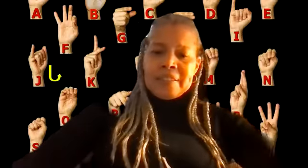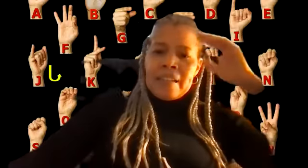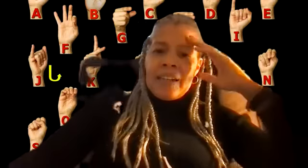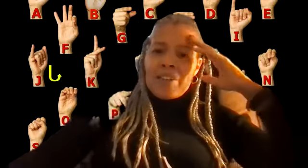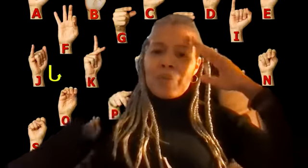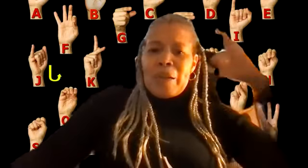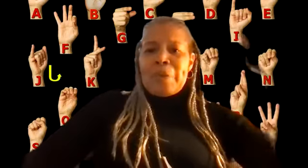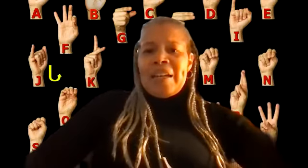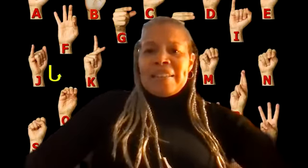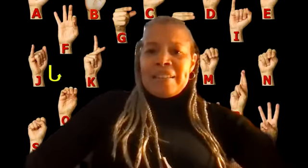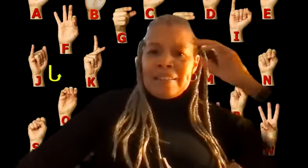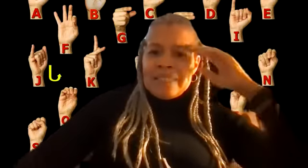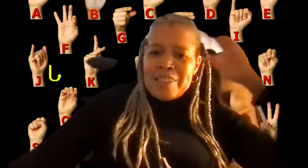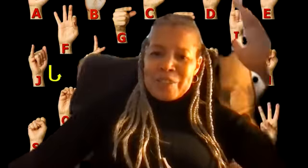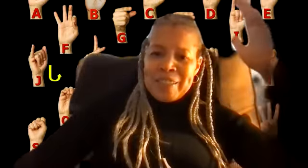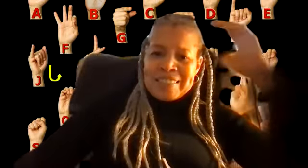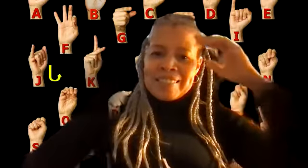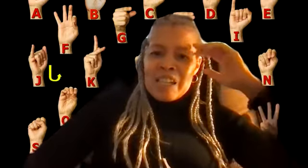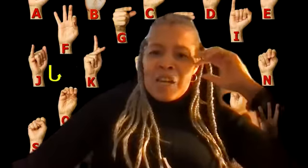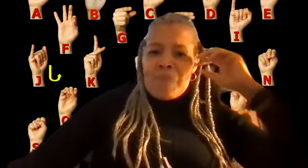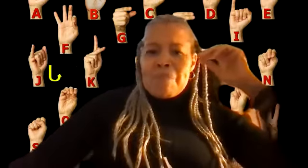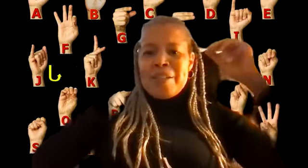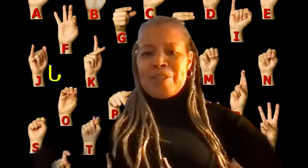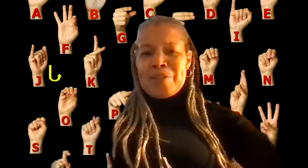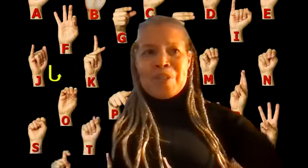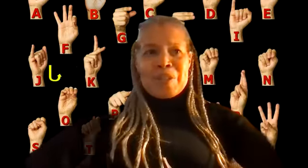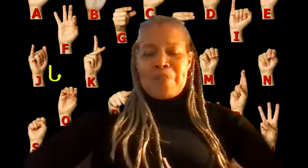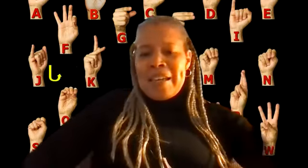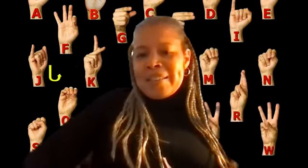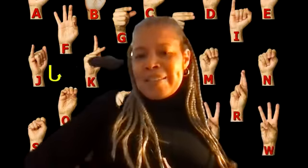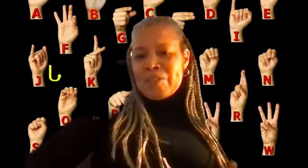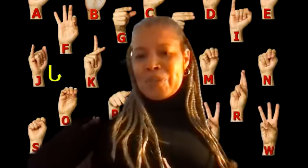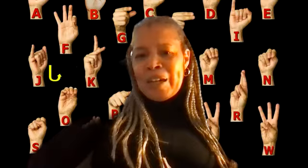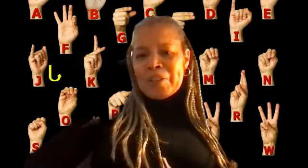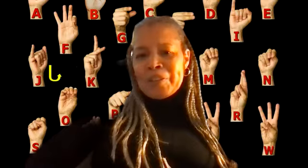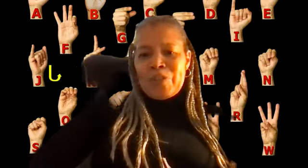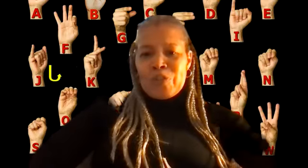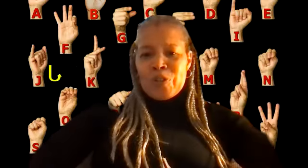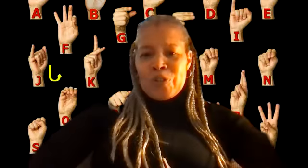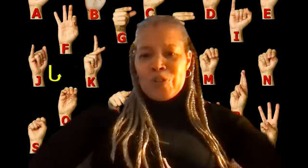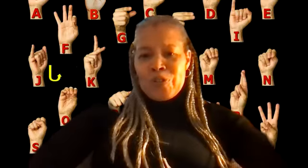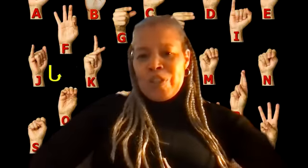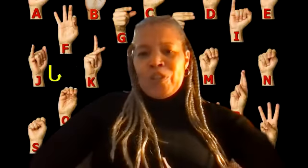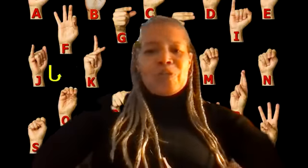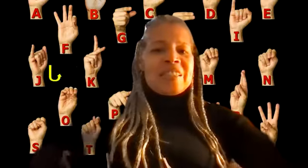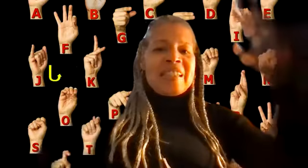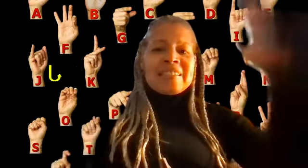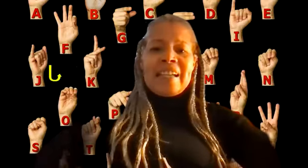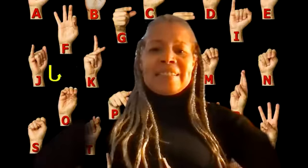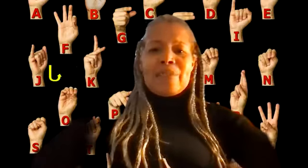and you bring up an idea and it's crickets. But as soon as the man that's sitting to the right or left of you, either uses the exact same